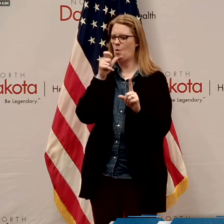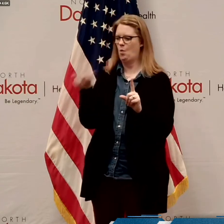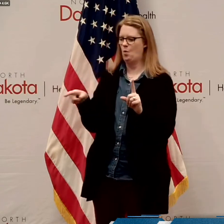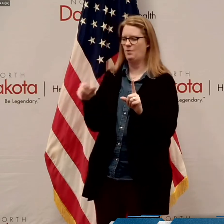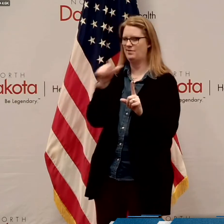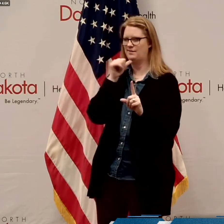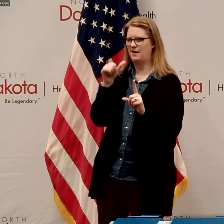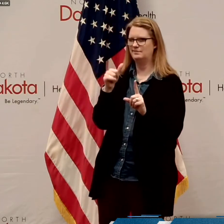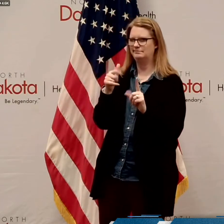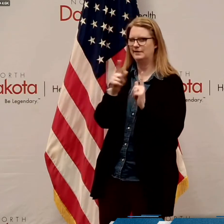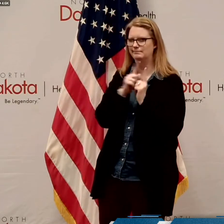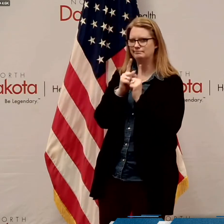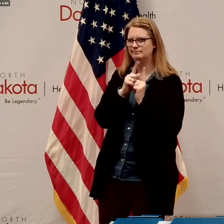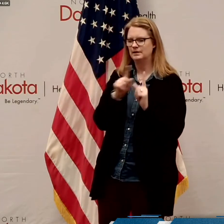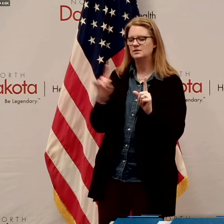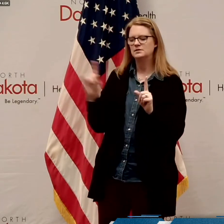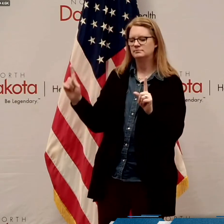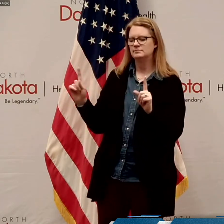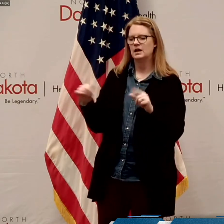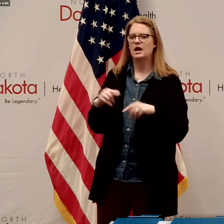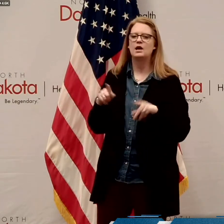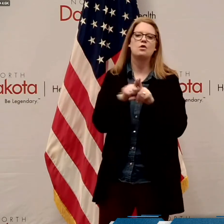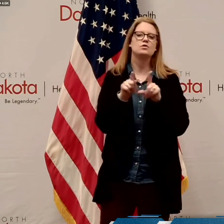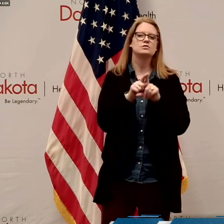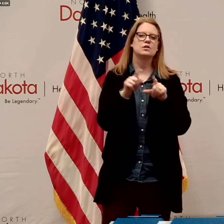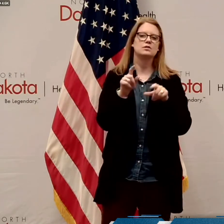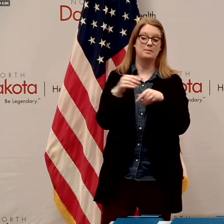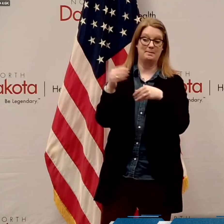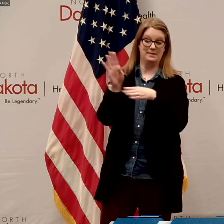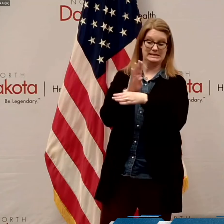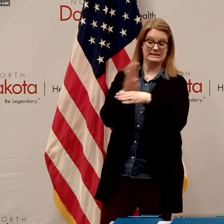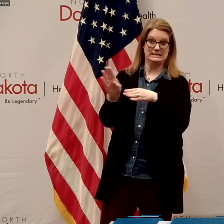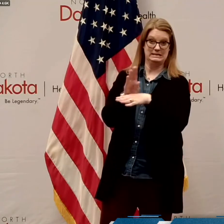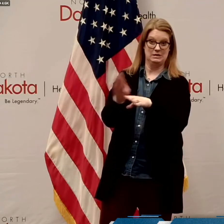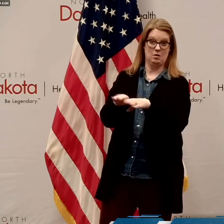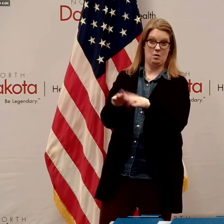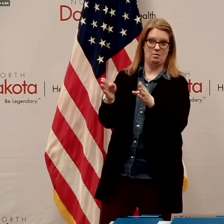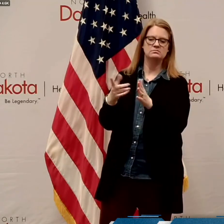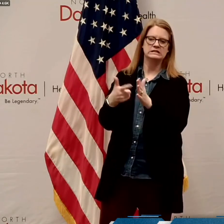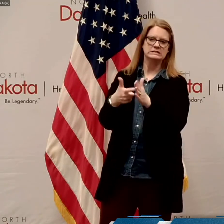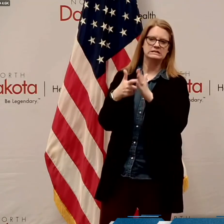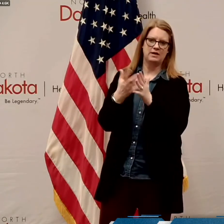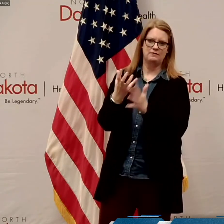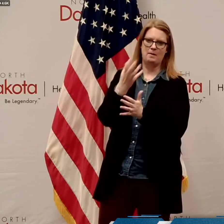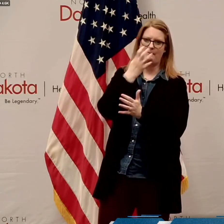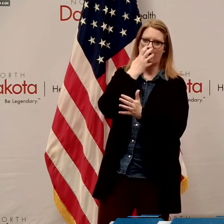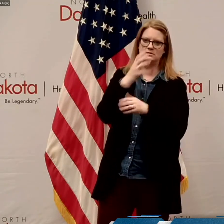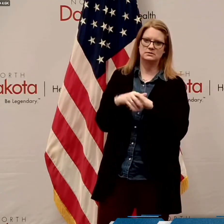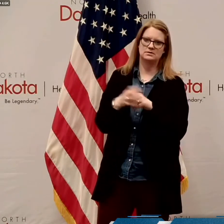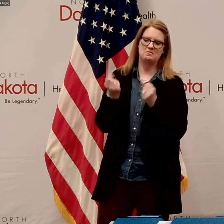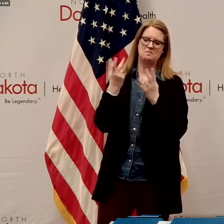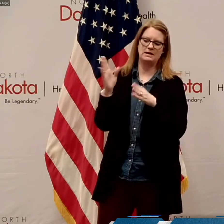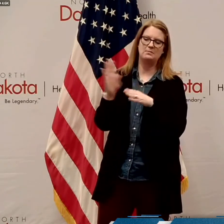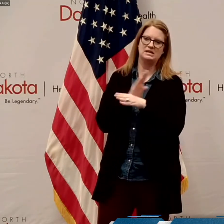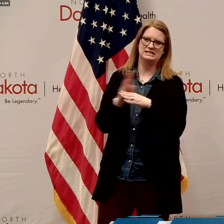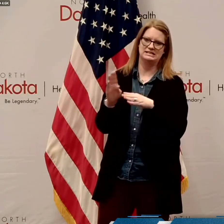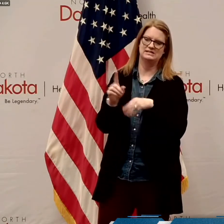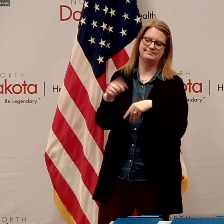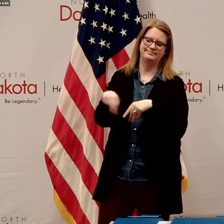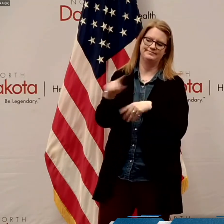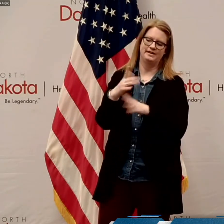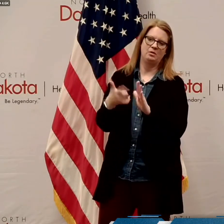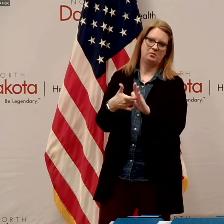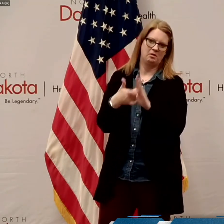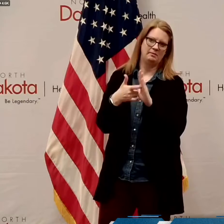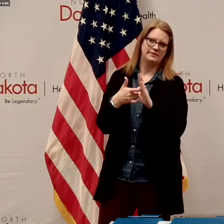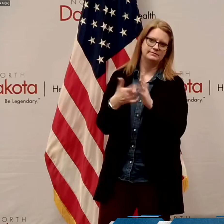that employers are also, as they think about their reopening, I think we're going to see demand for masks, because I think a lot of businesses, that's going to be a requirement